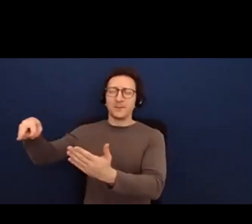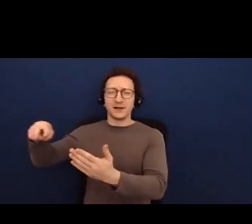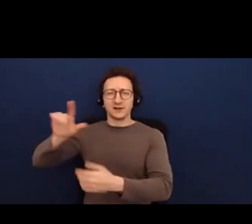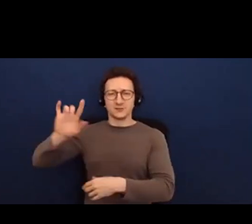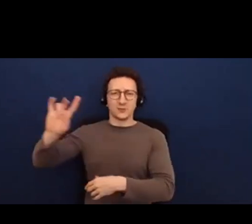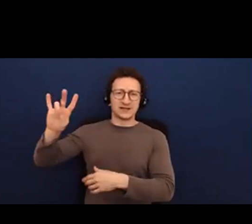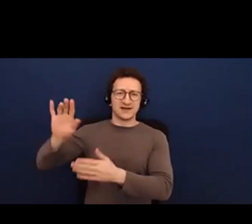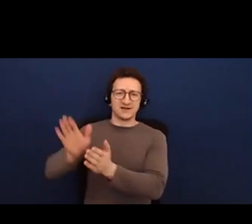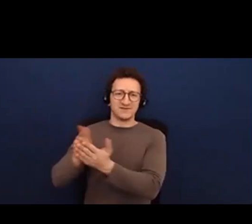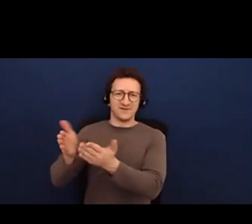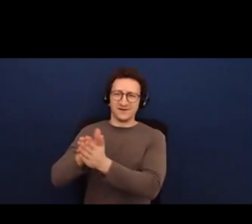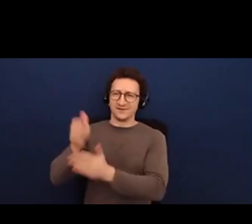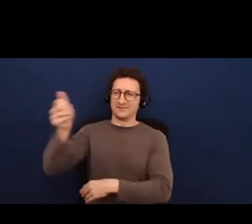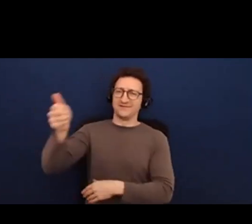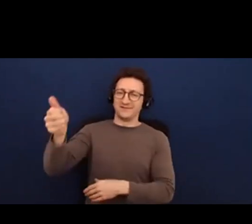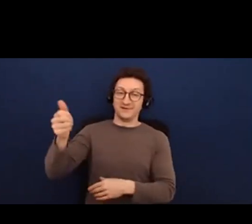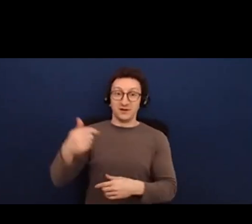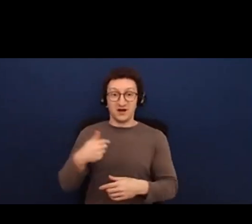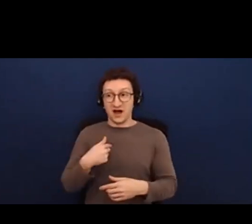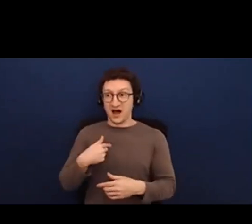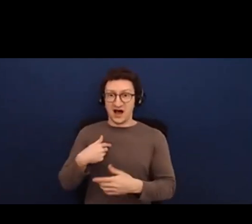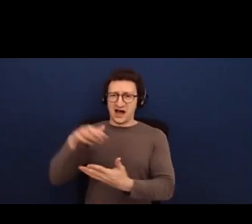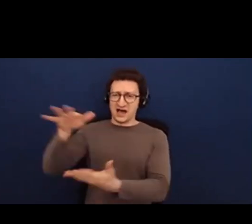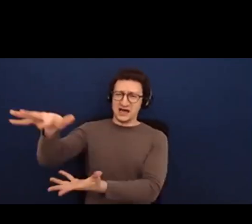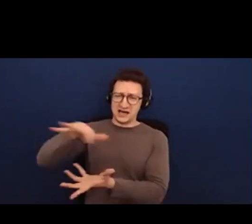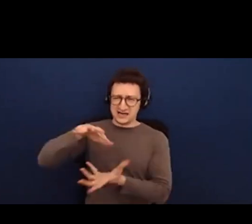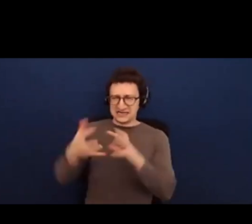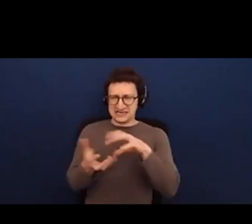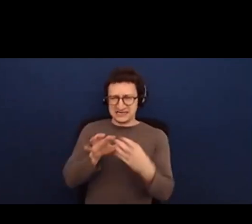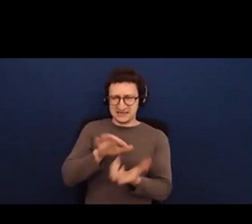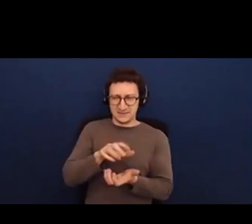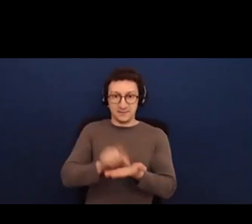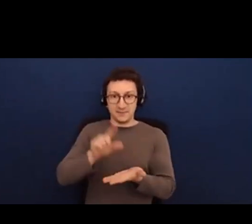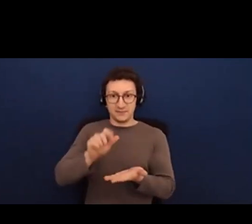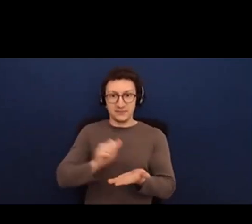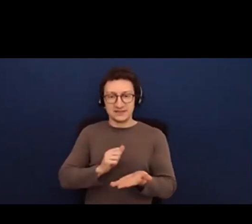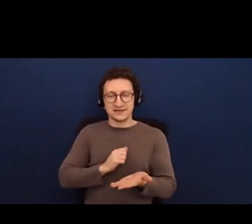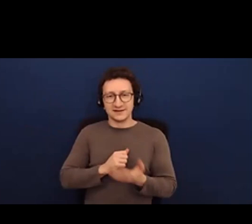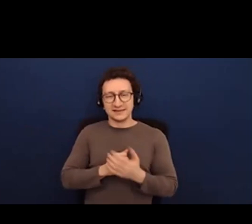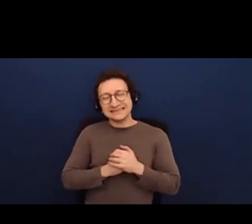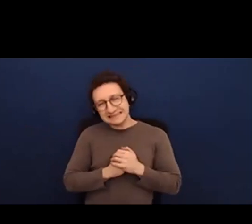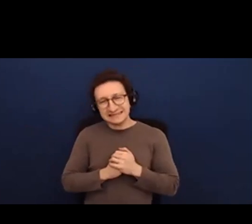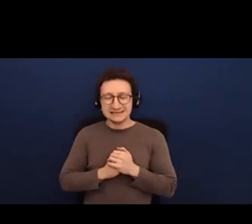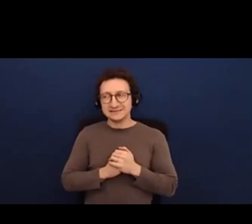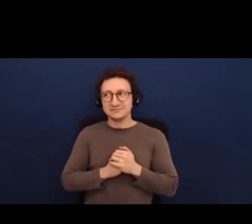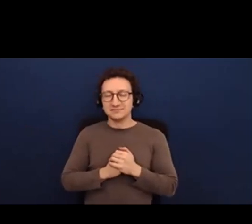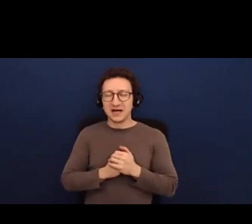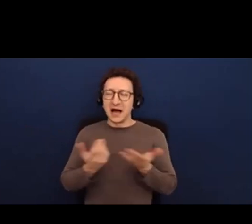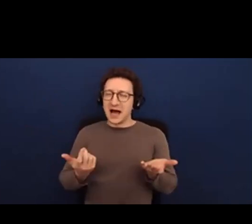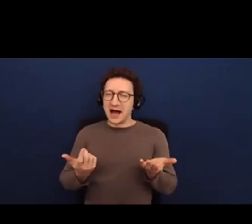it. But I think Kaplan intended that it be published. I'm pretty sure of